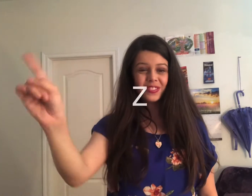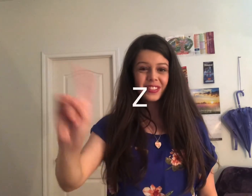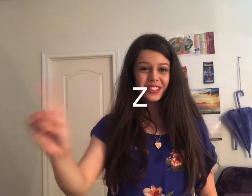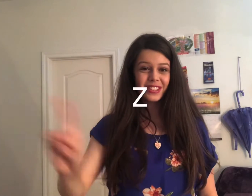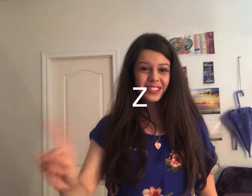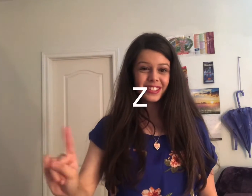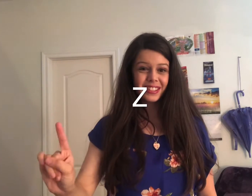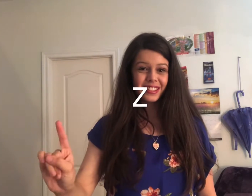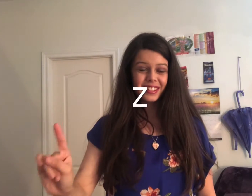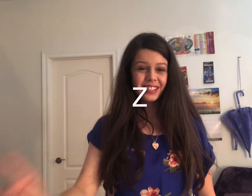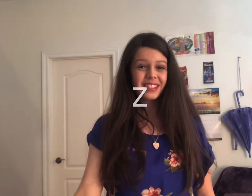and Z.